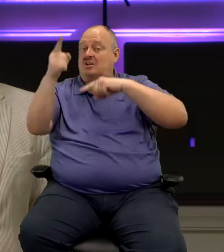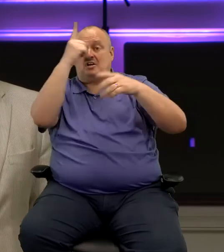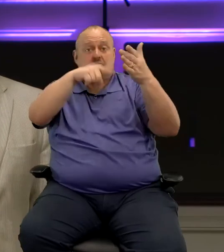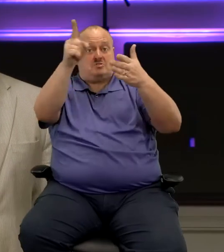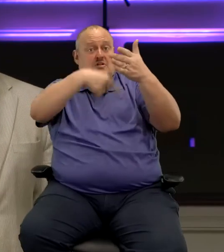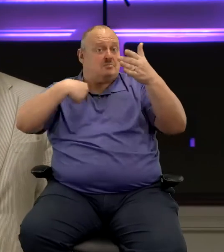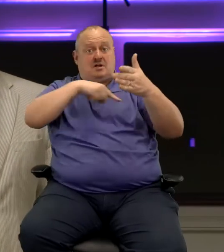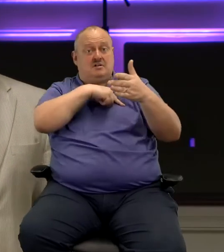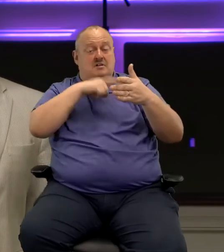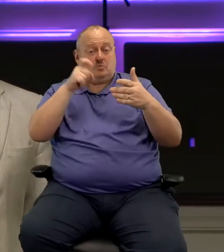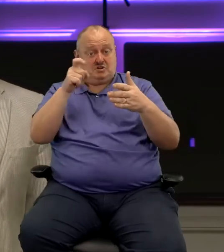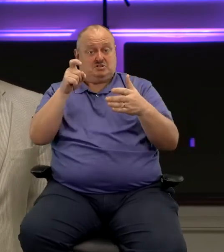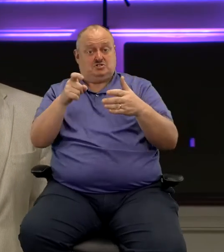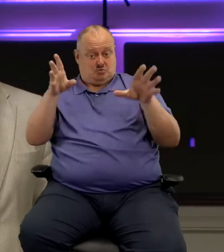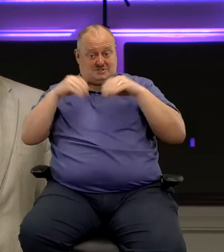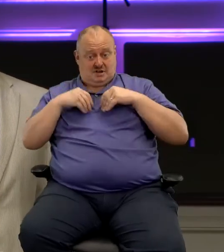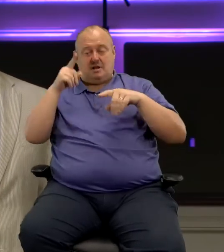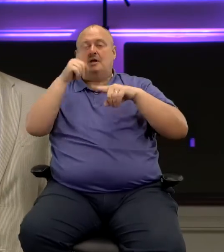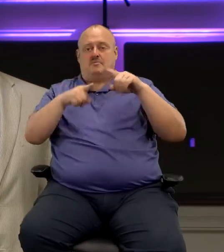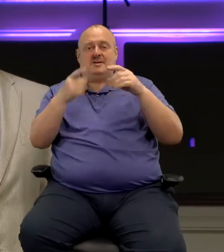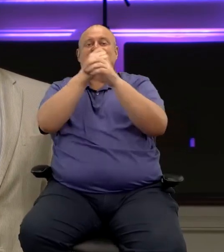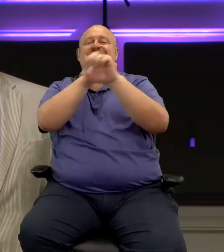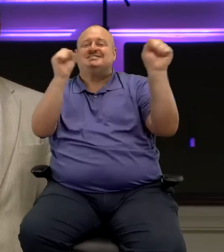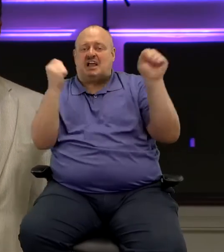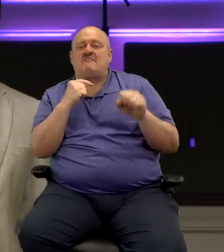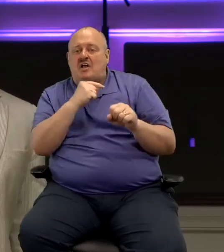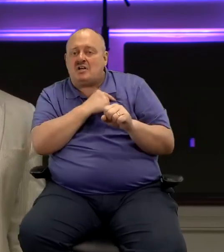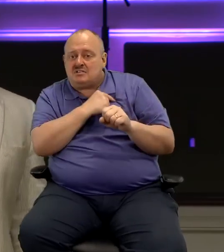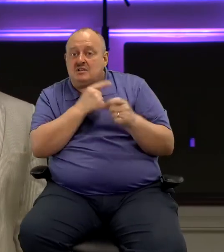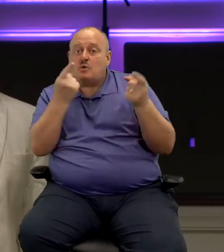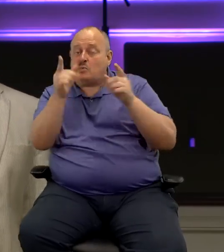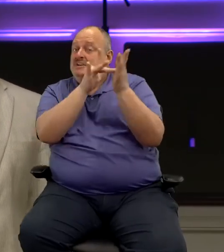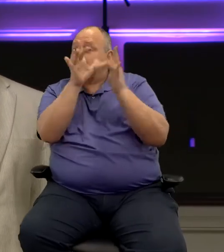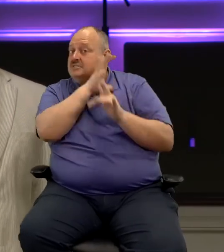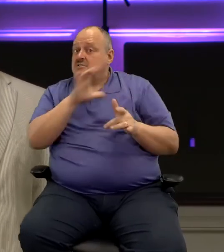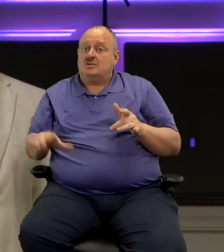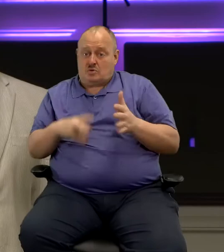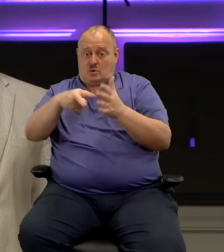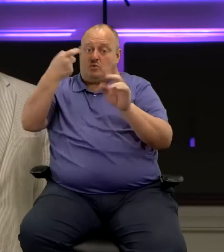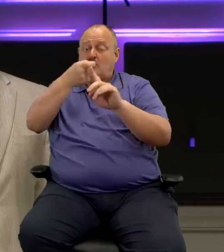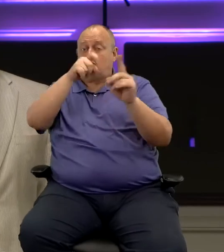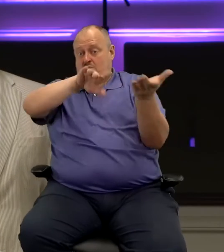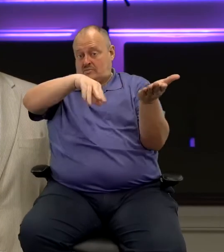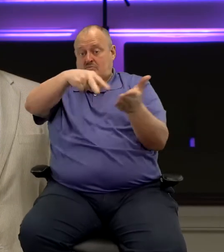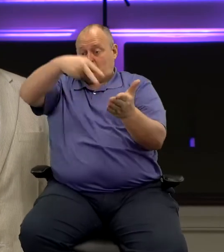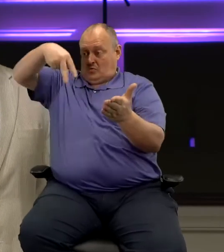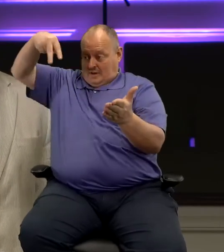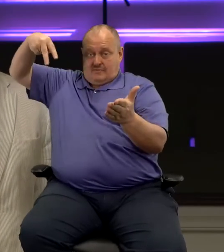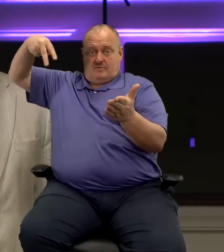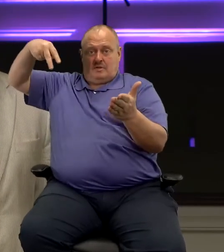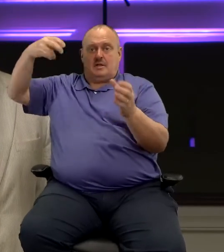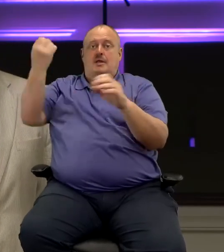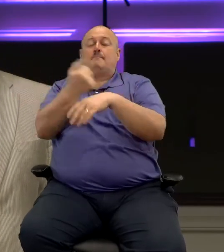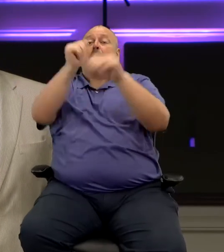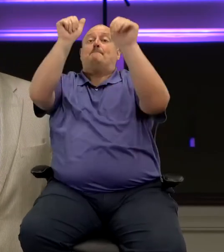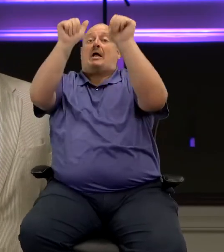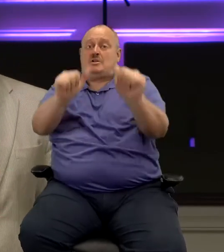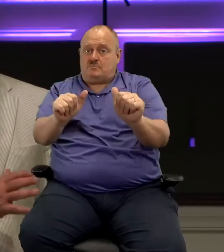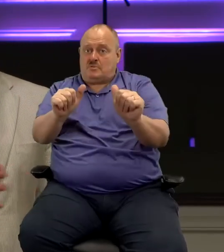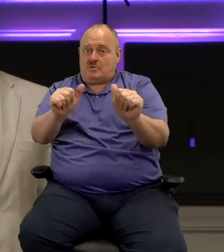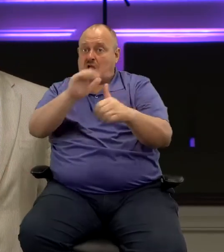we rightfully deserve, but to save us. When Jesus Christ rose from the grave, he made it possible